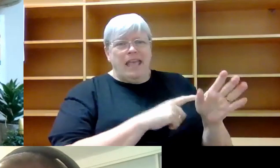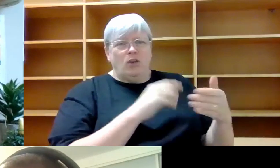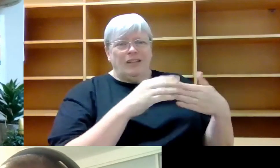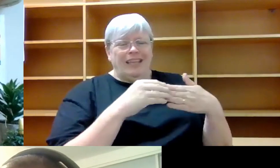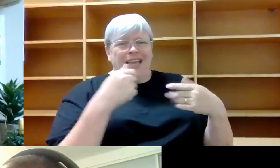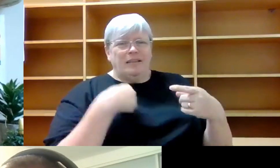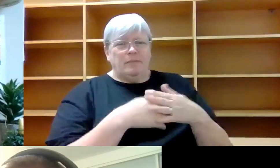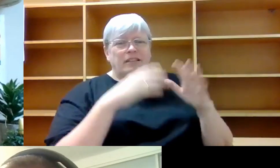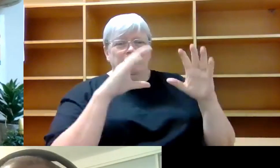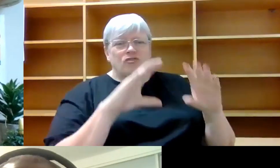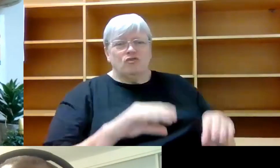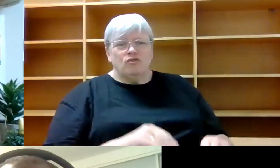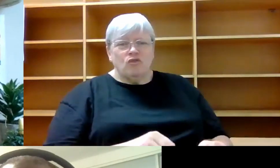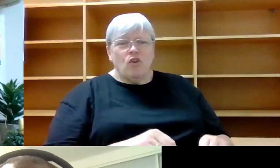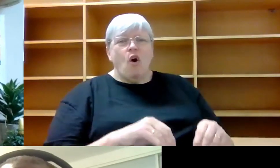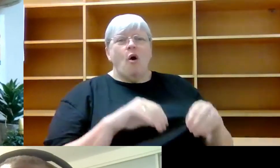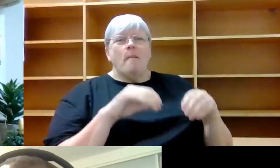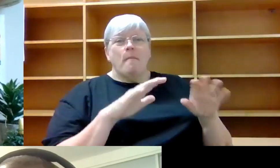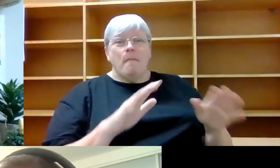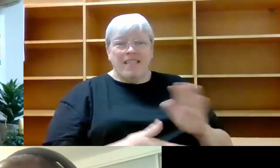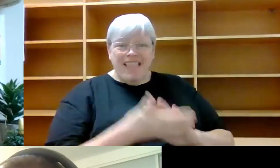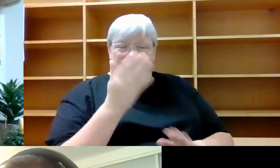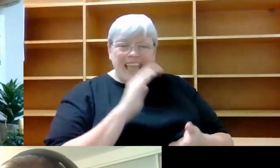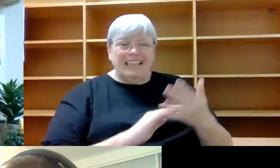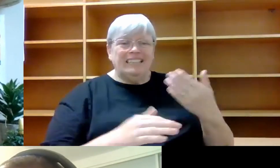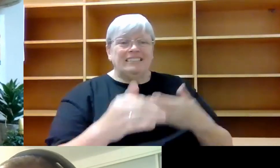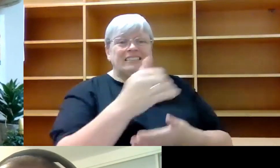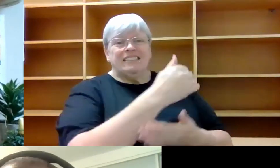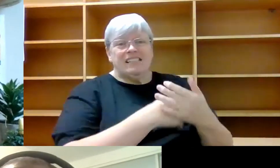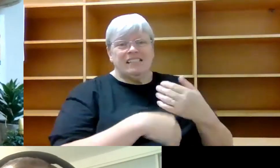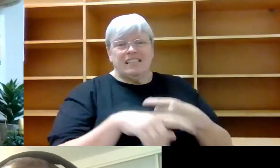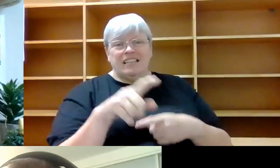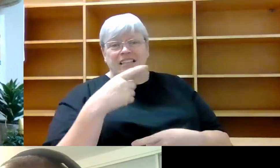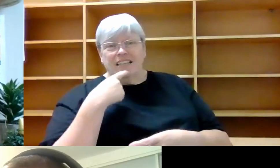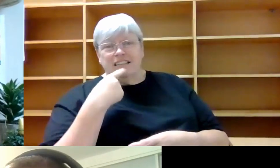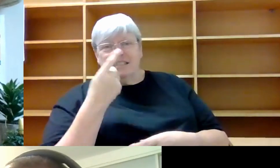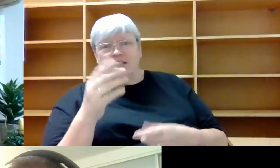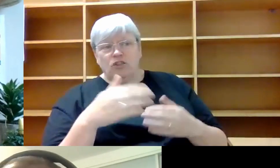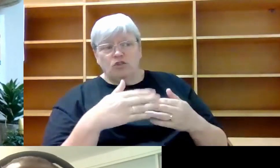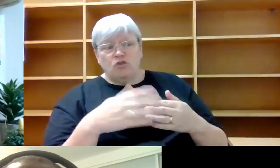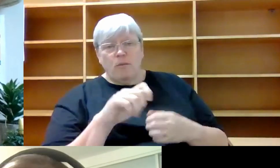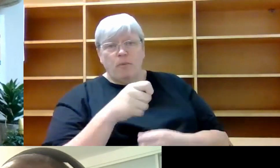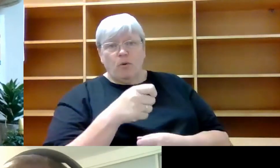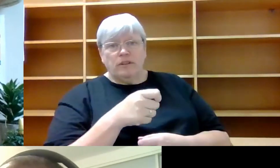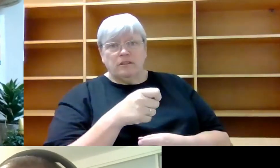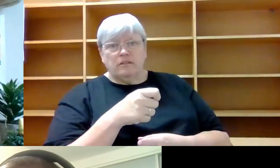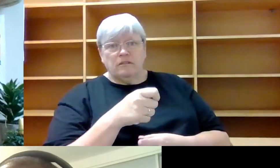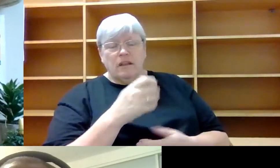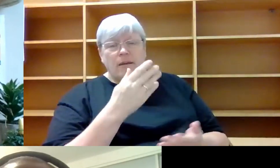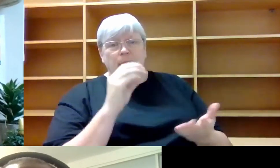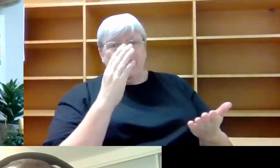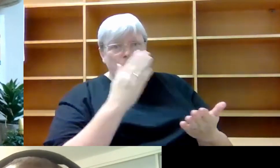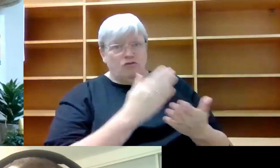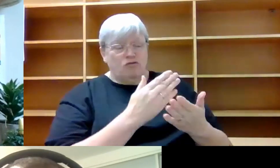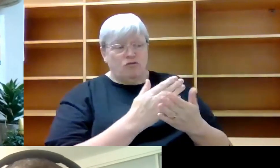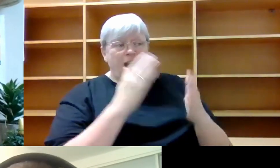stopped playing. Say, I whispered to Keverton, say the door bolted. Bolted or not bolted,